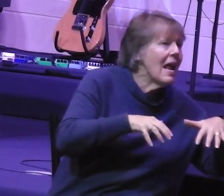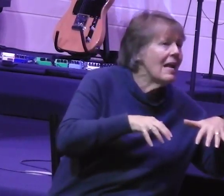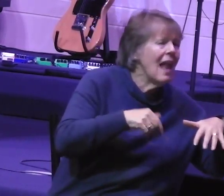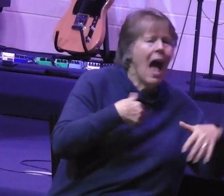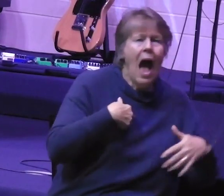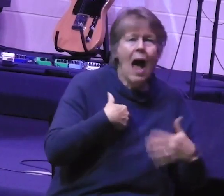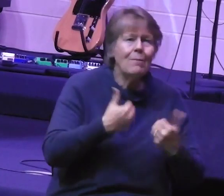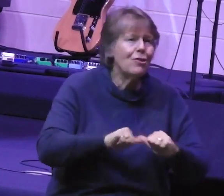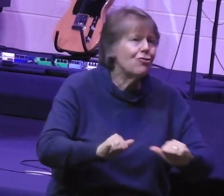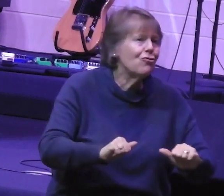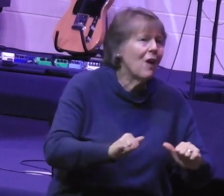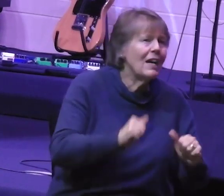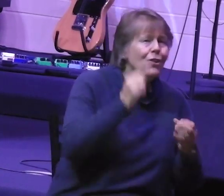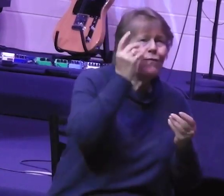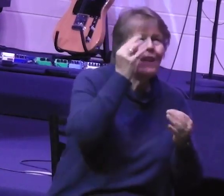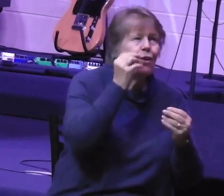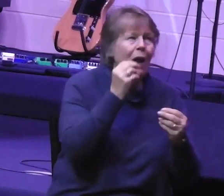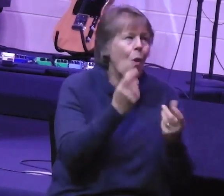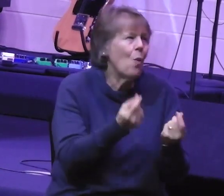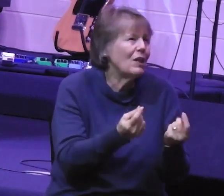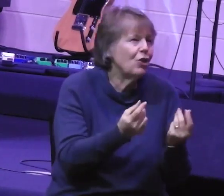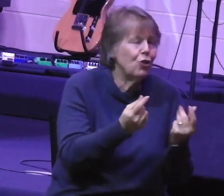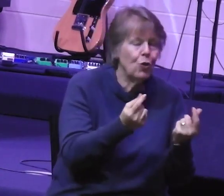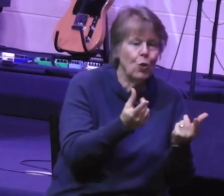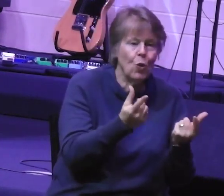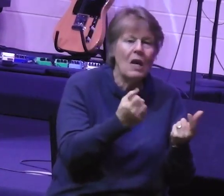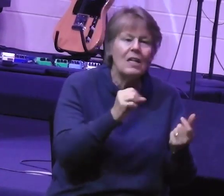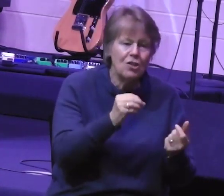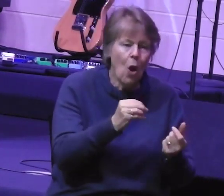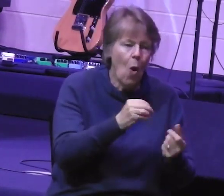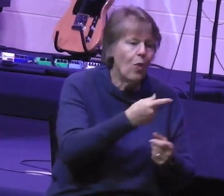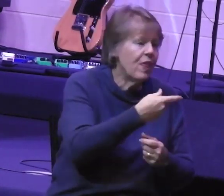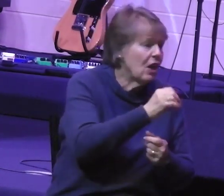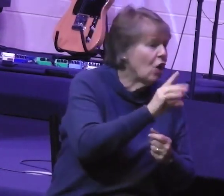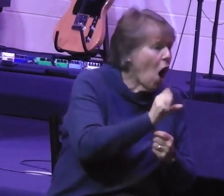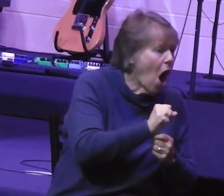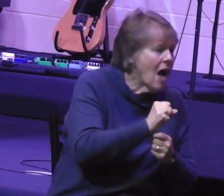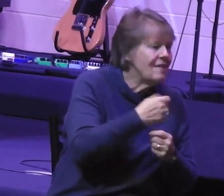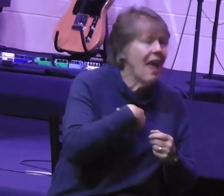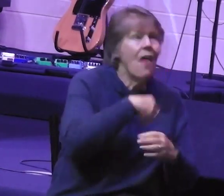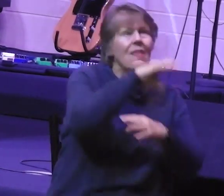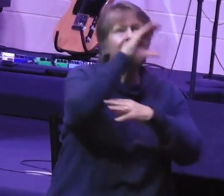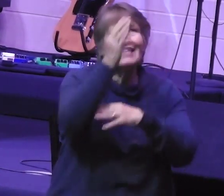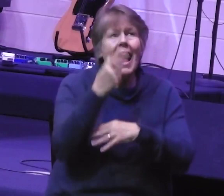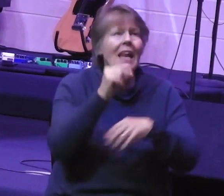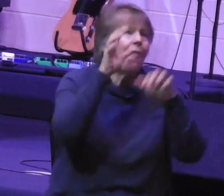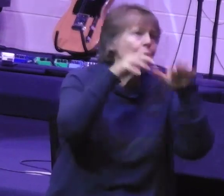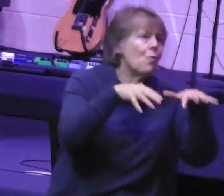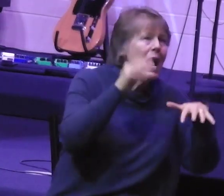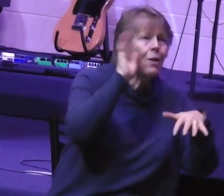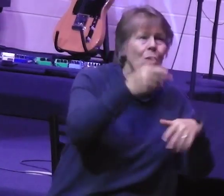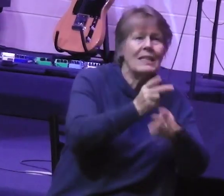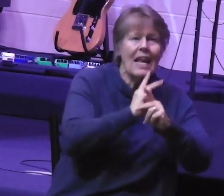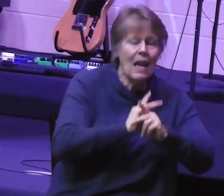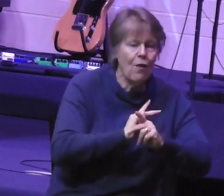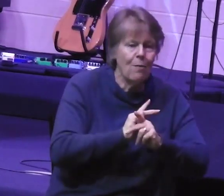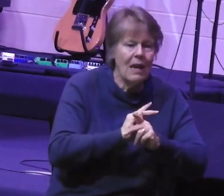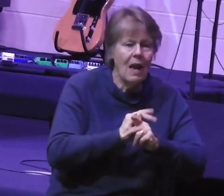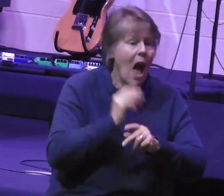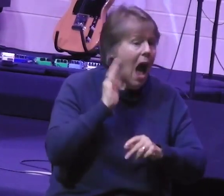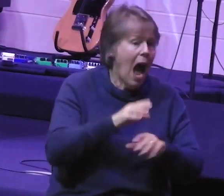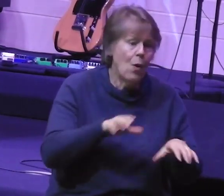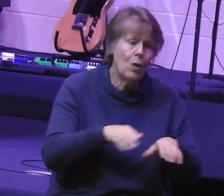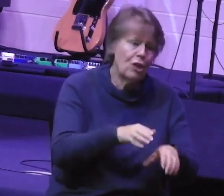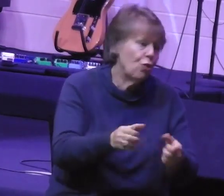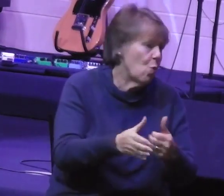need to do to get those forces, those gods to like take care of me and not ruin me. I'm just going to do whatever it takes to get them to not be mad at